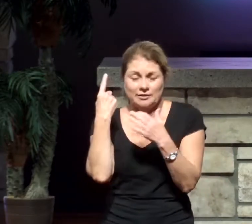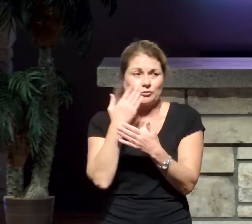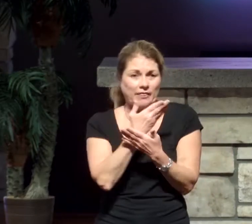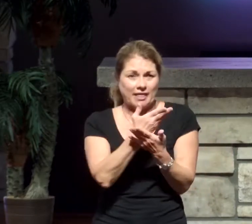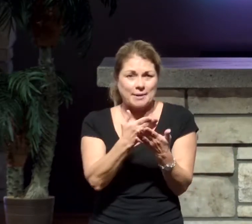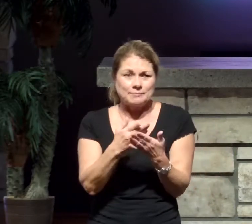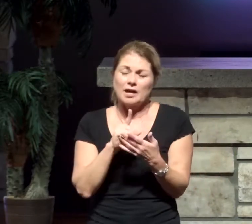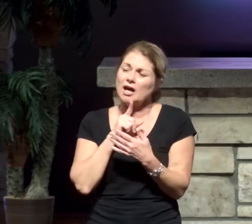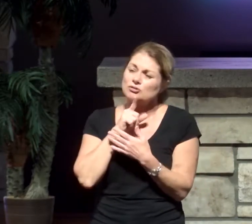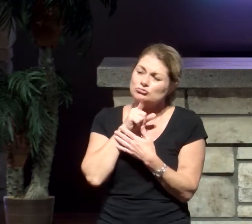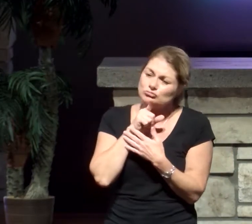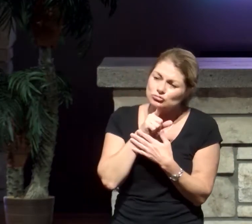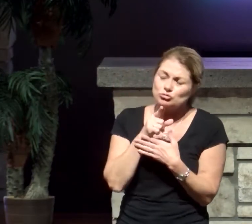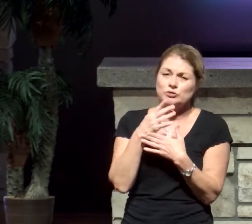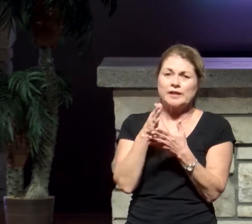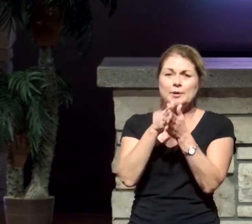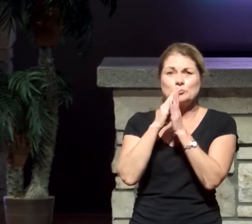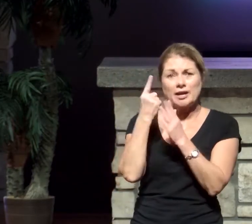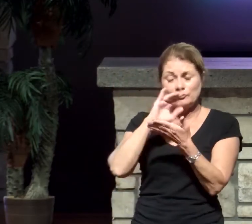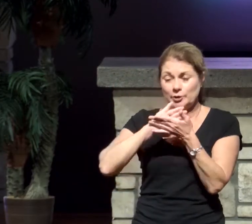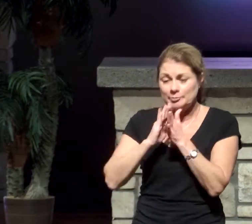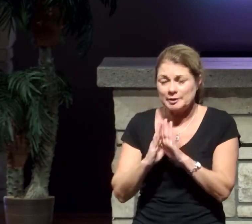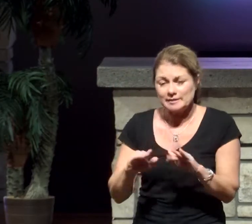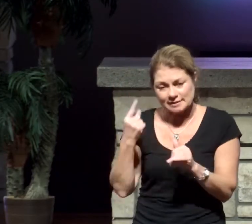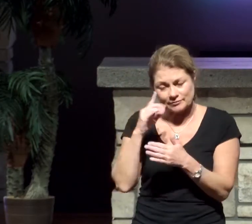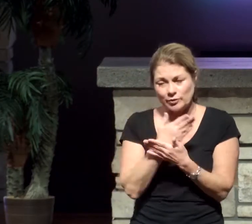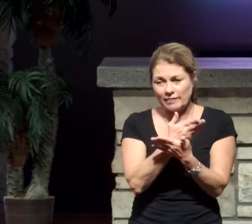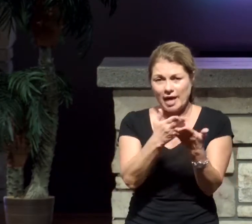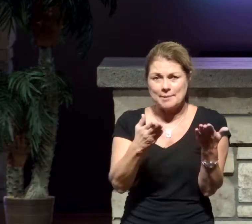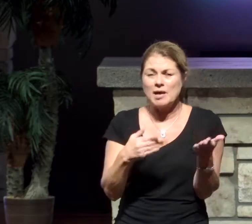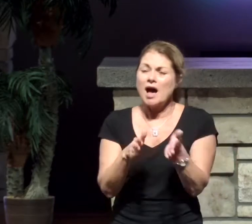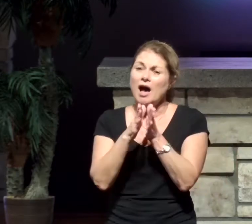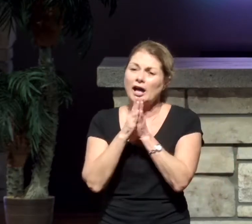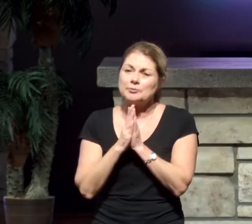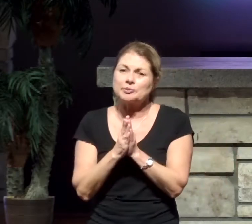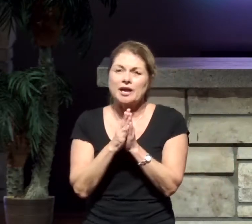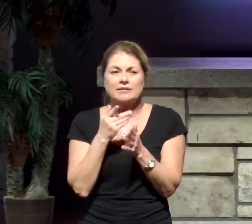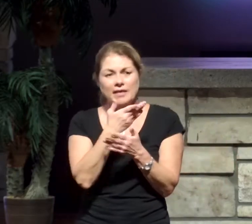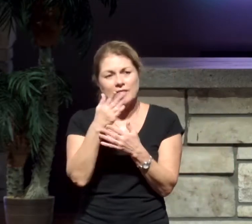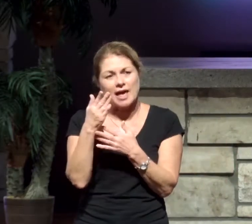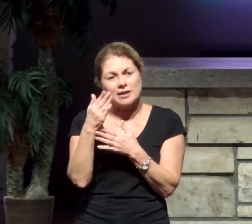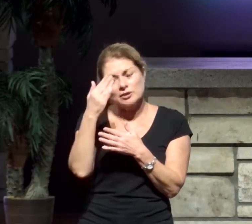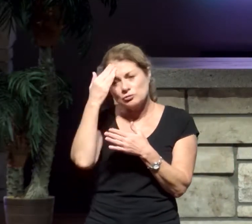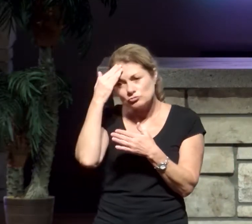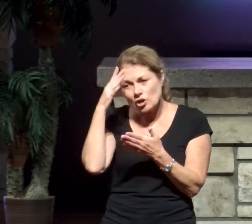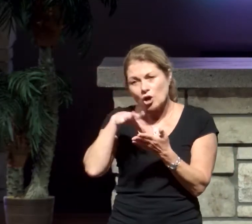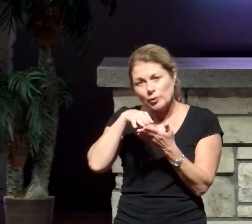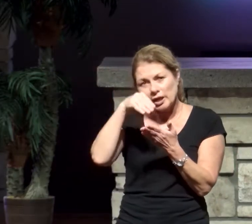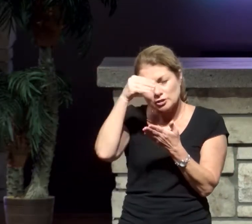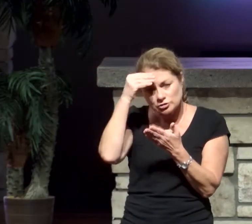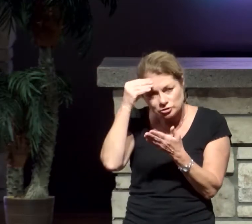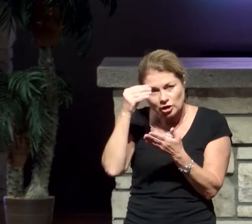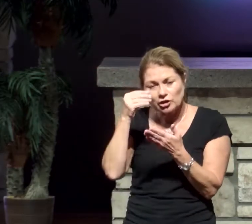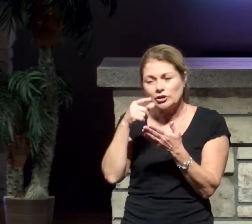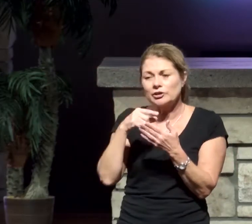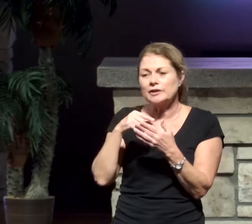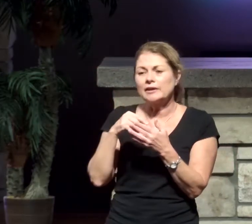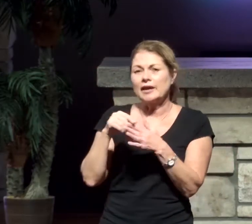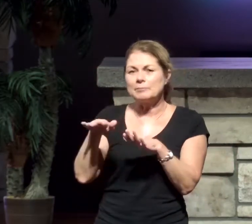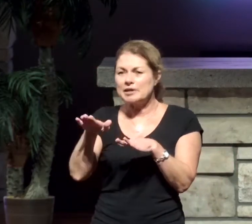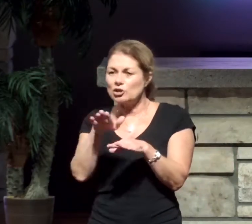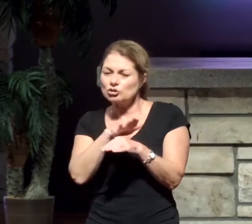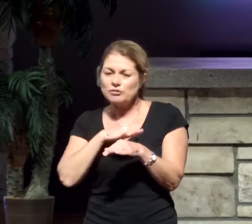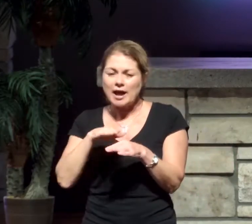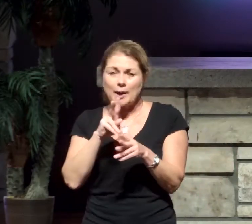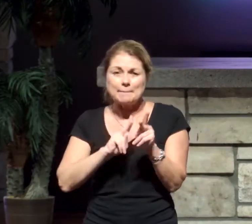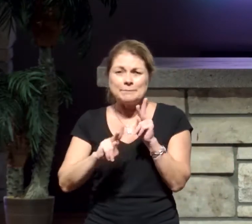I genuinely pray for peace for them. I pray that they may come to know and be surrounded by people who will love them and